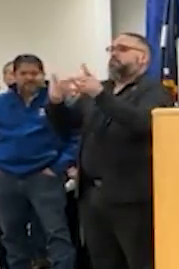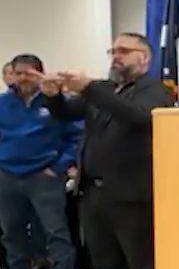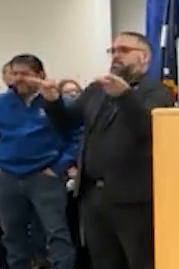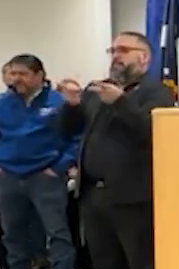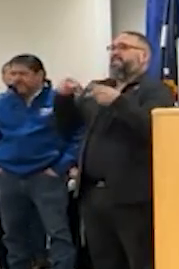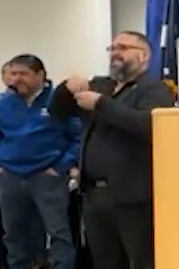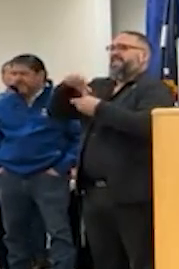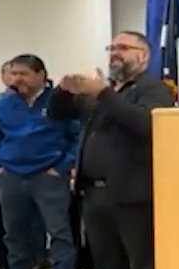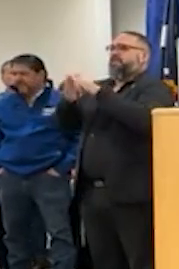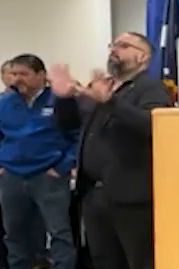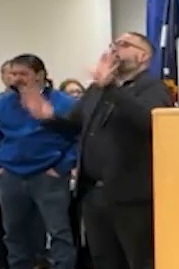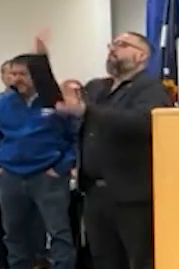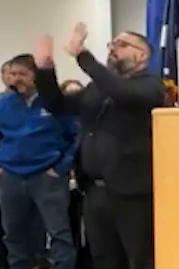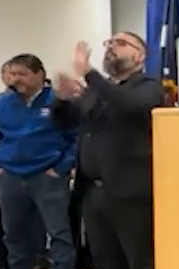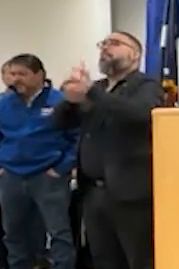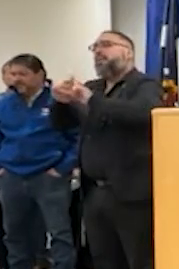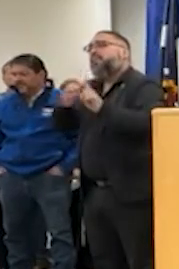the city. But folks, please go to